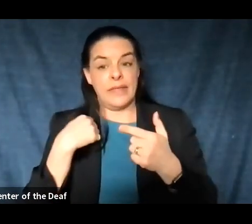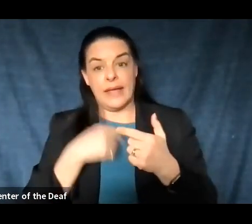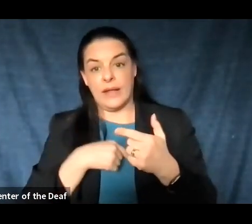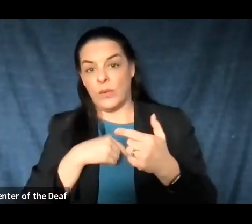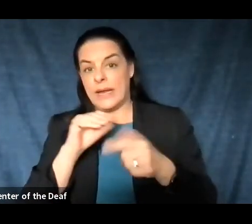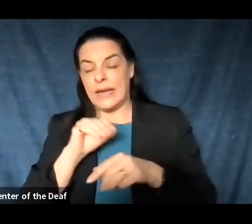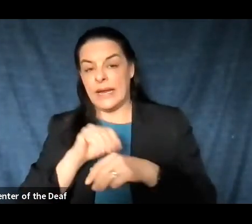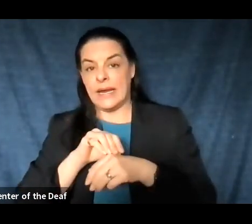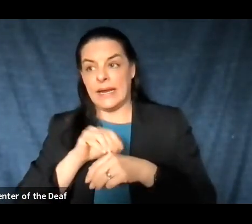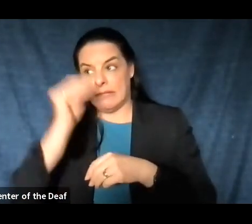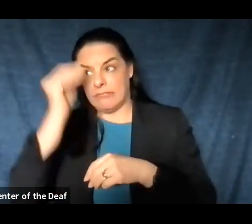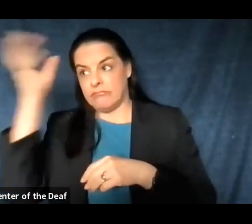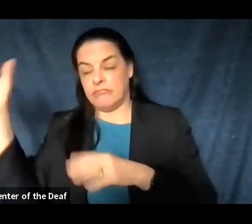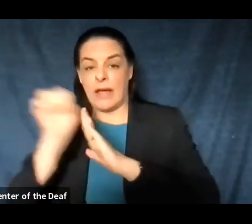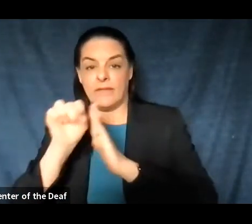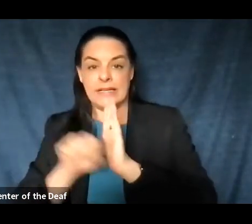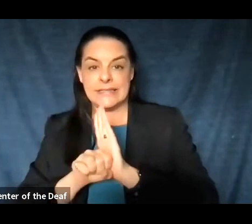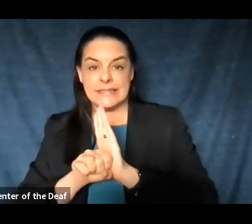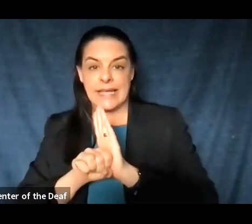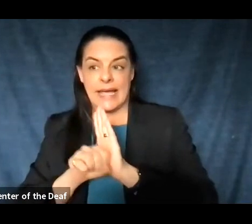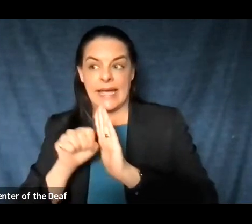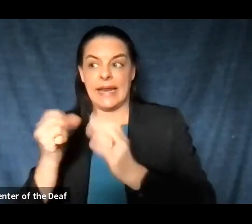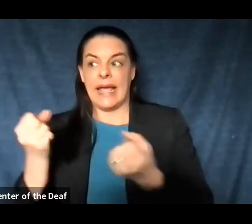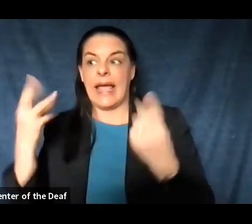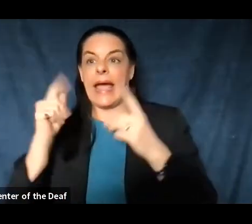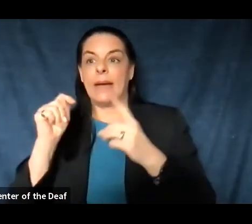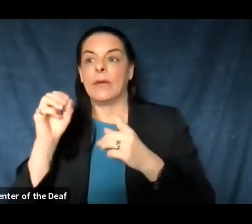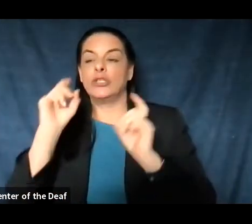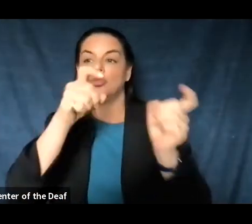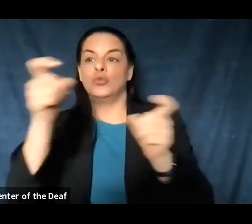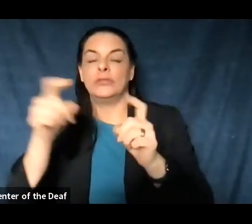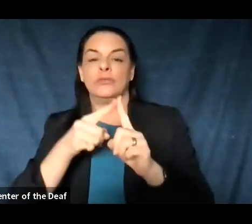state what to send, how much to send to which partners.